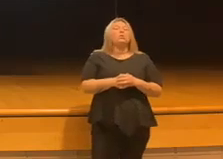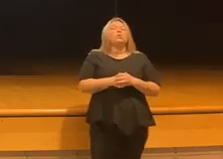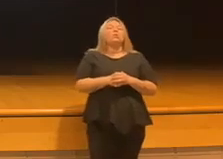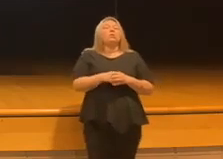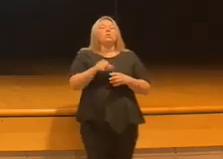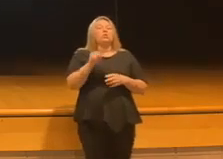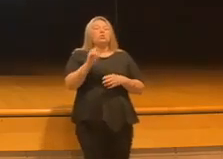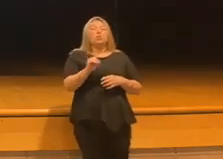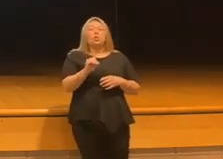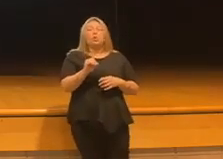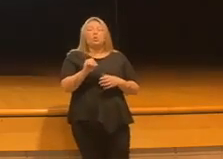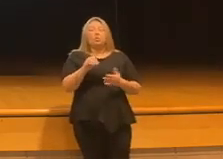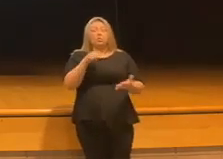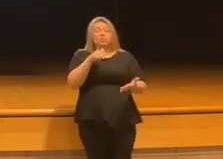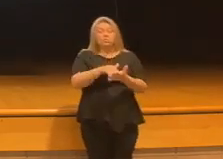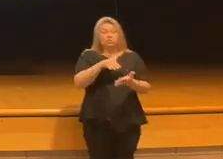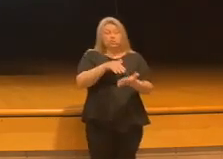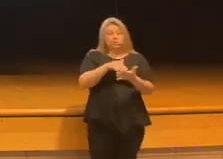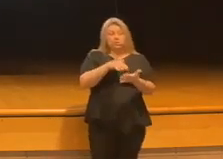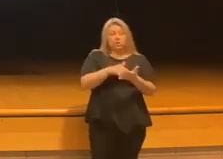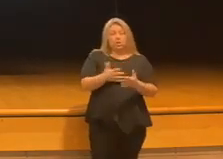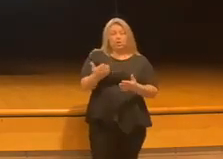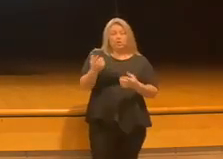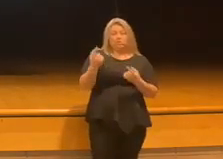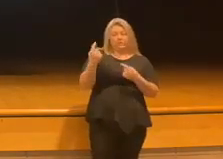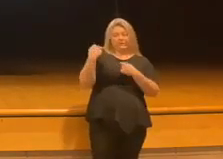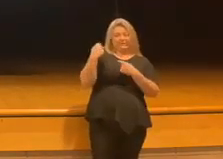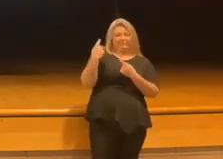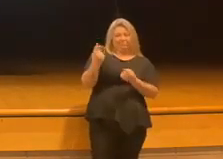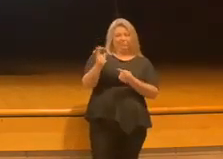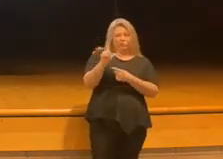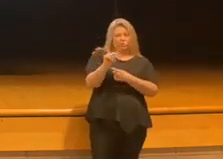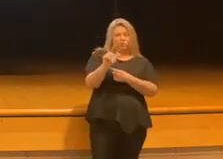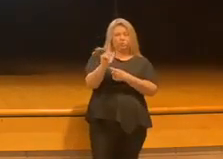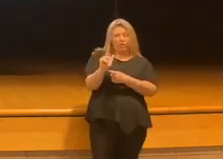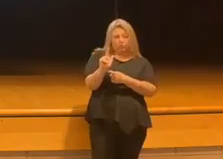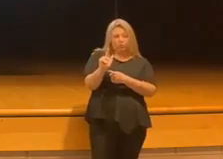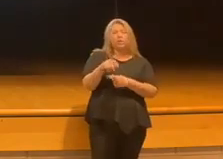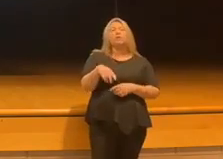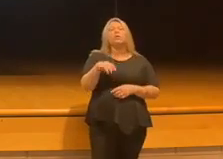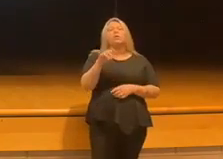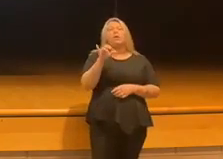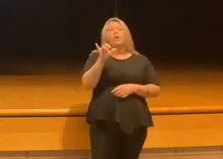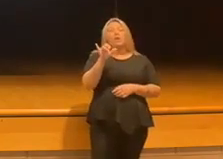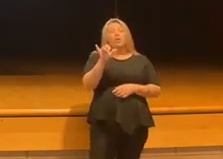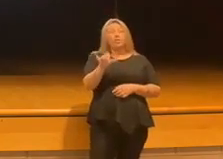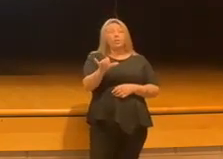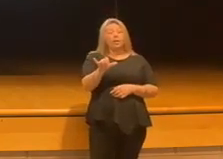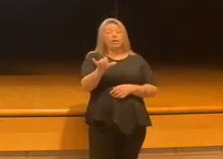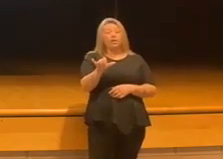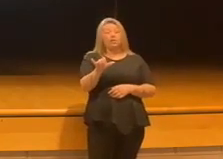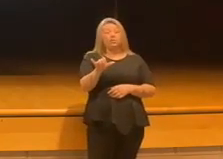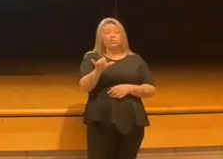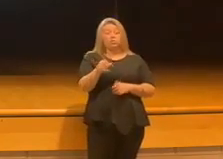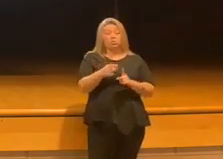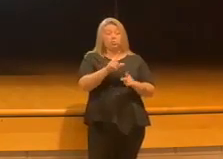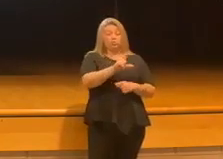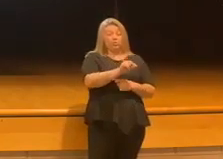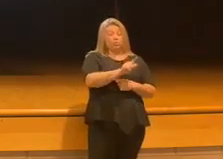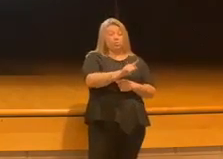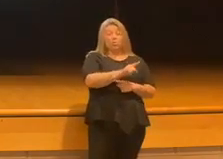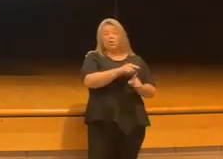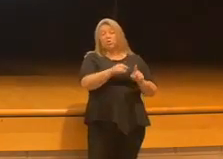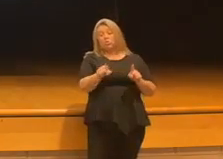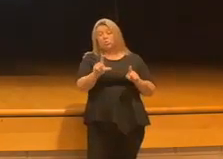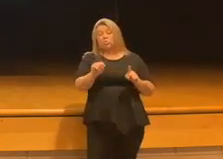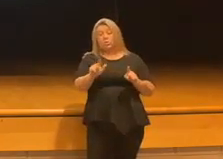So this is a study that was done in 2023 that showed in 2021, the huge